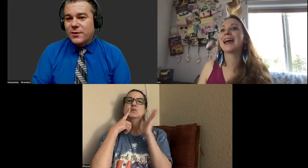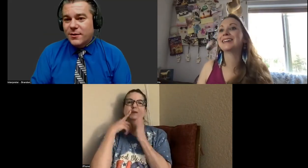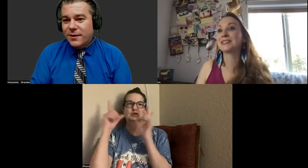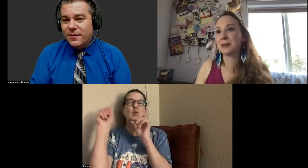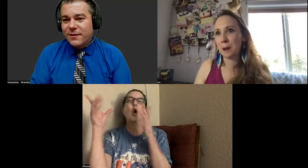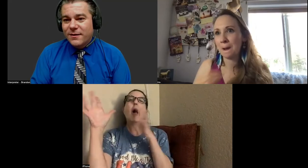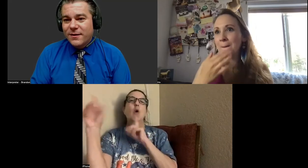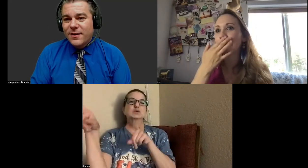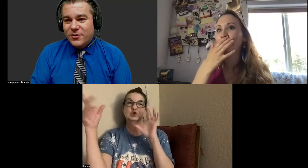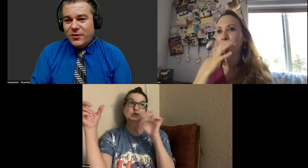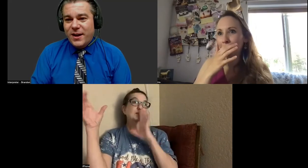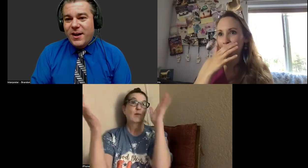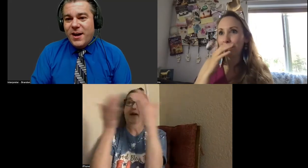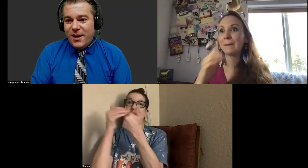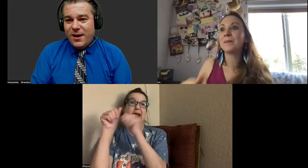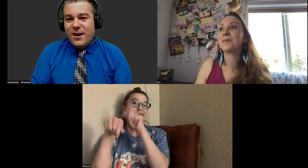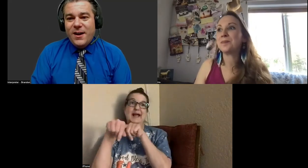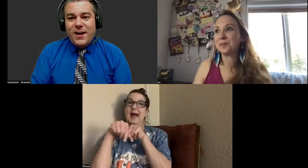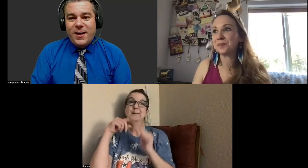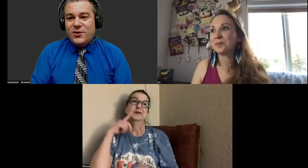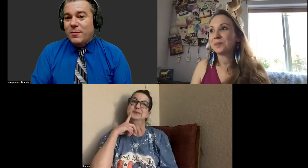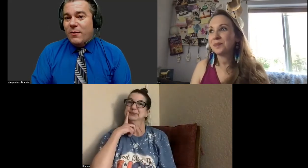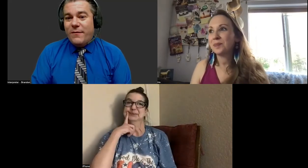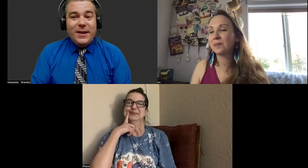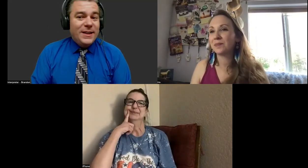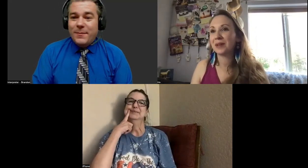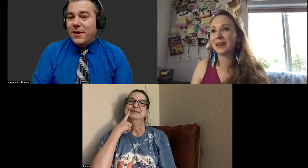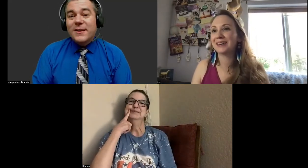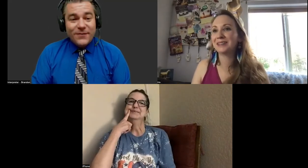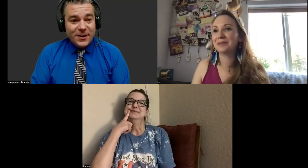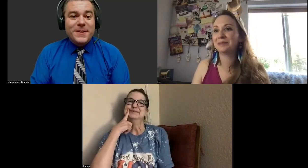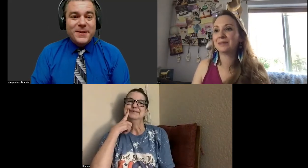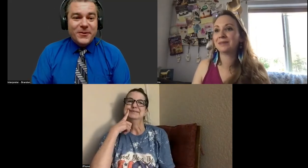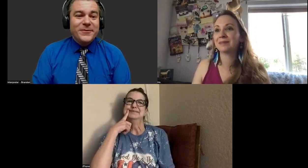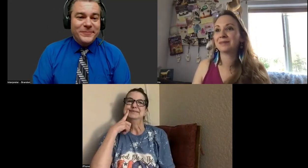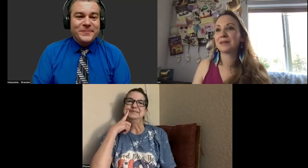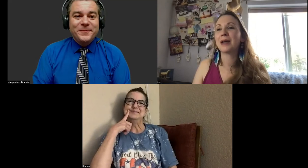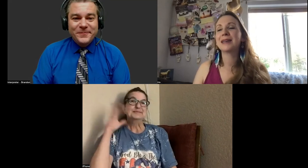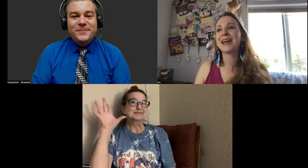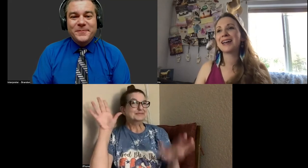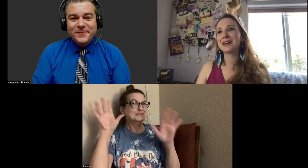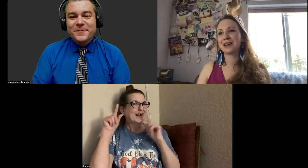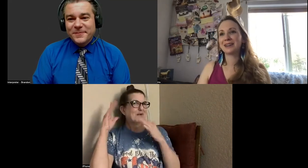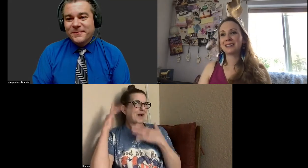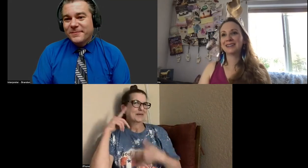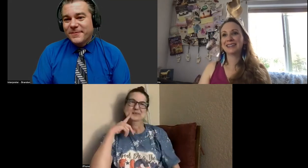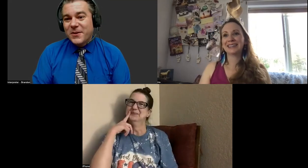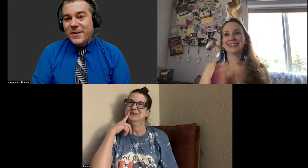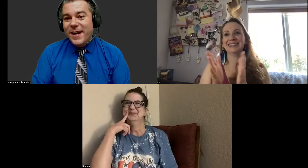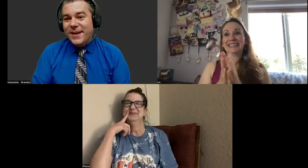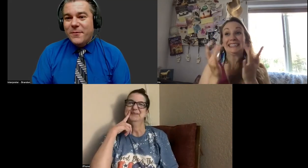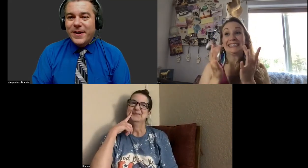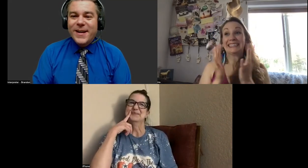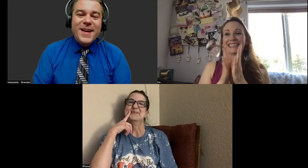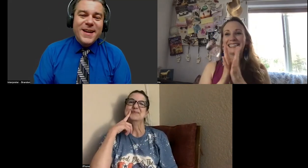think Yes. so. It should be arriving anytime now because I've already placed the order. Yay. So